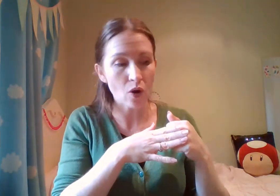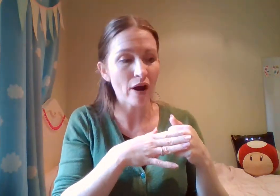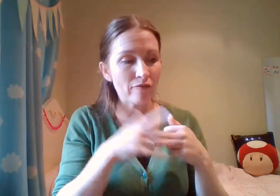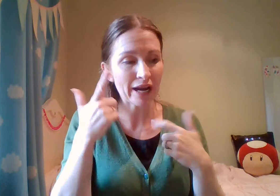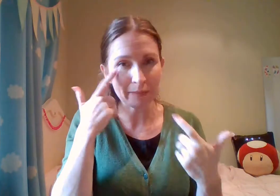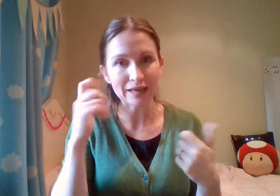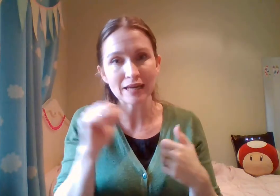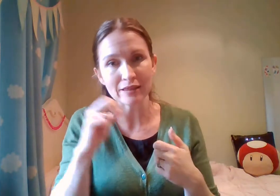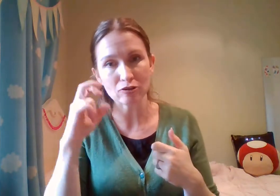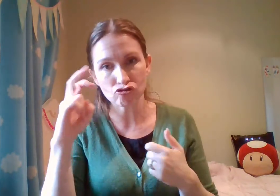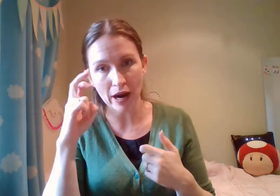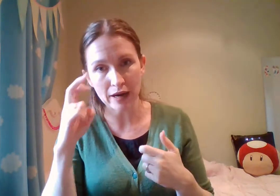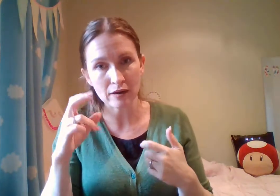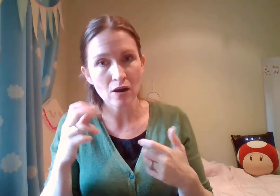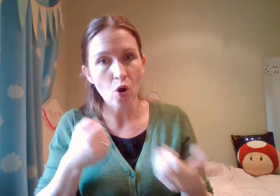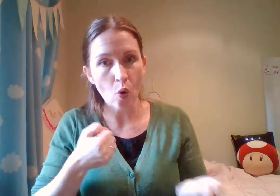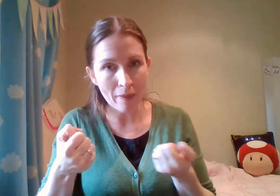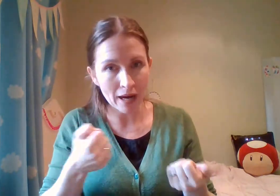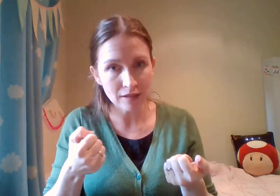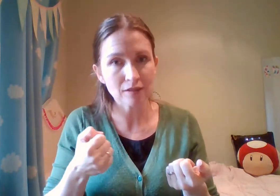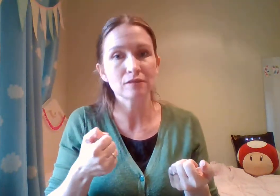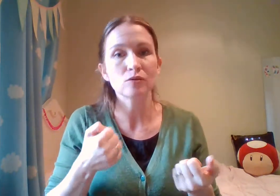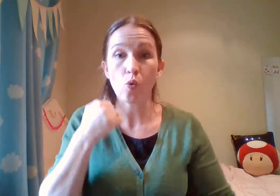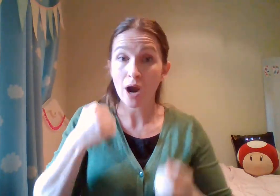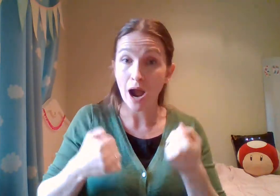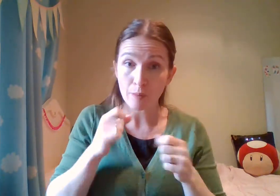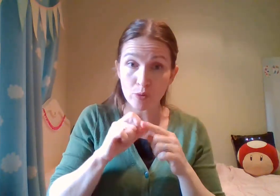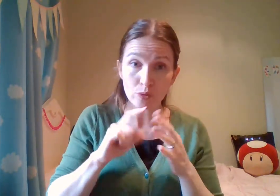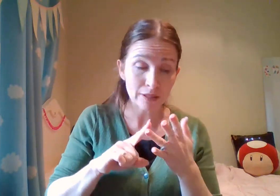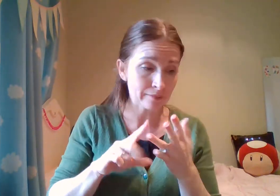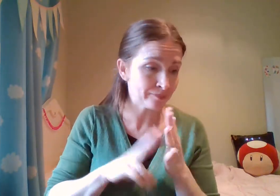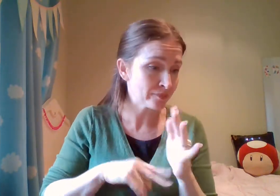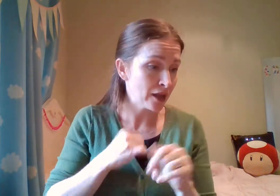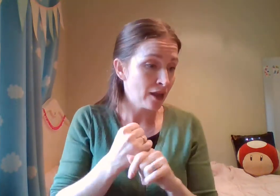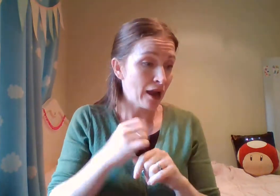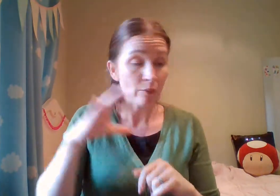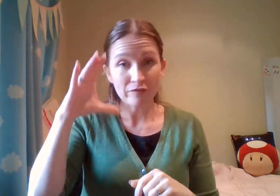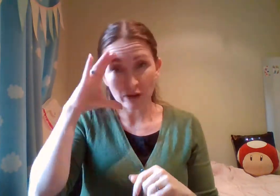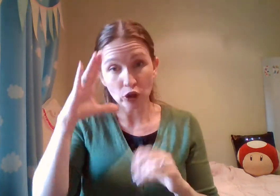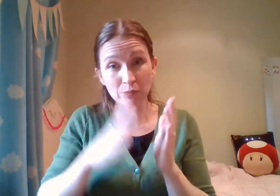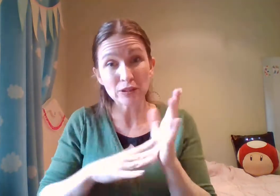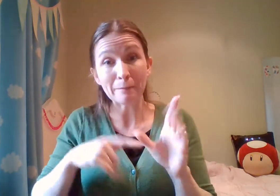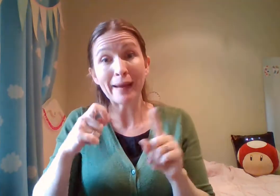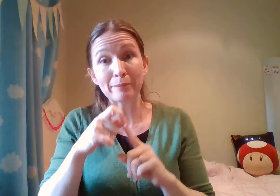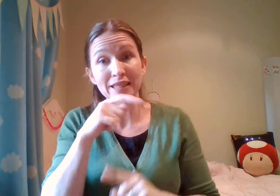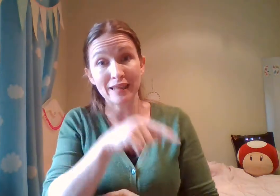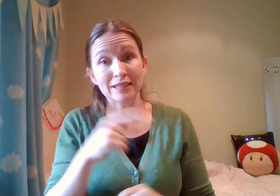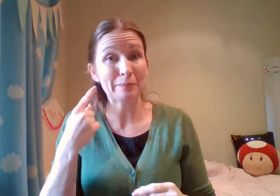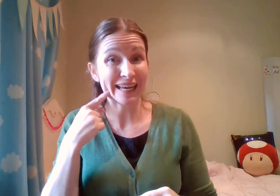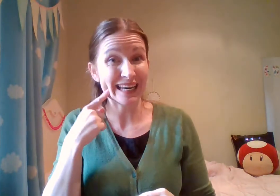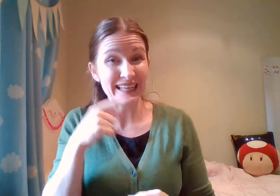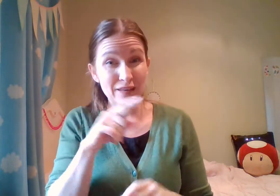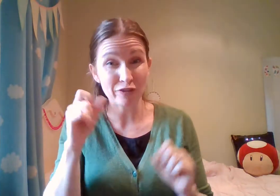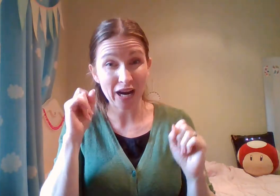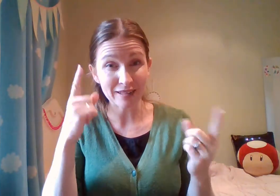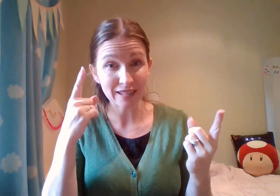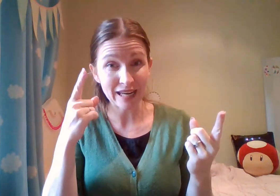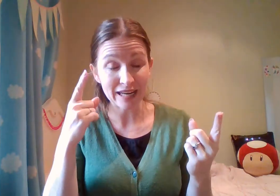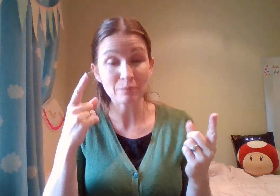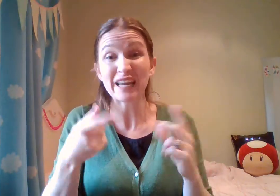I'd recommend either train or bus or carpooling. And I've tried to put some maps in there to make it easier for you to understand. But if you